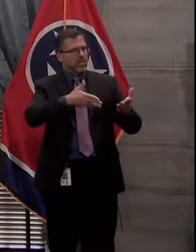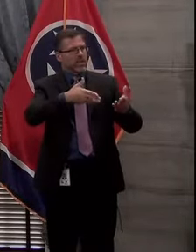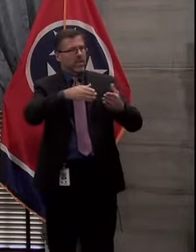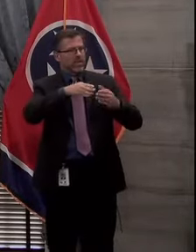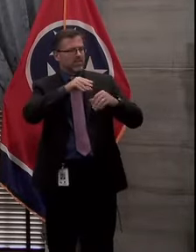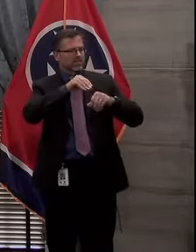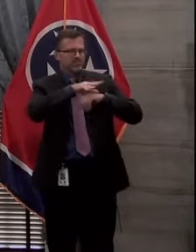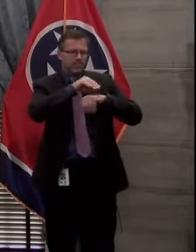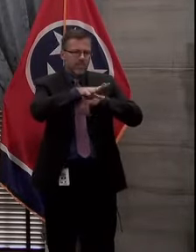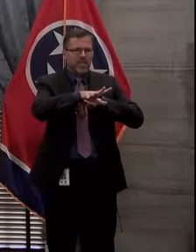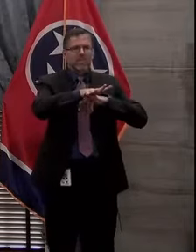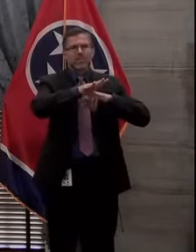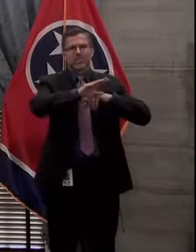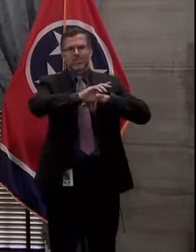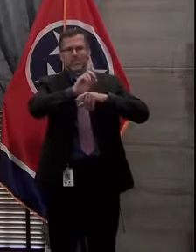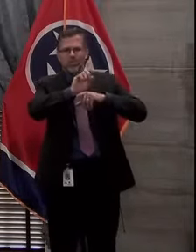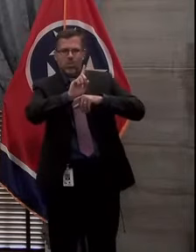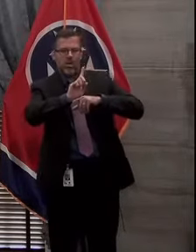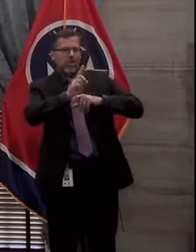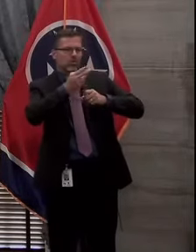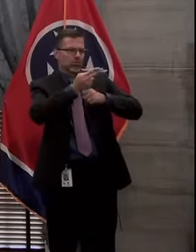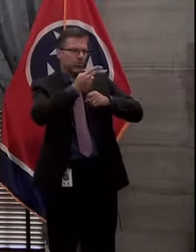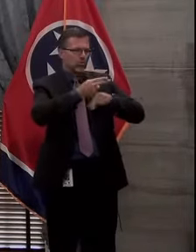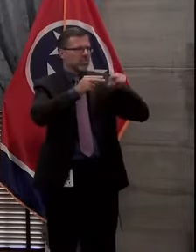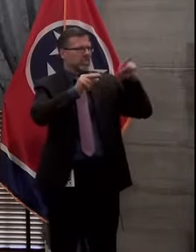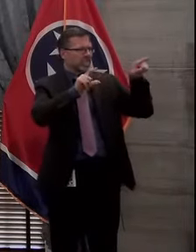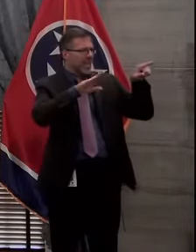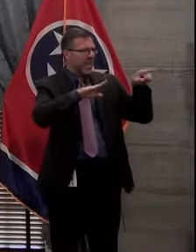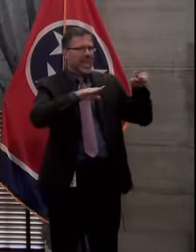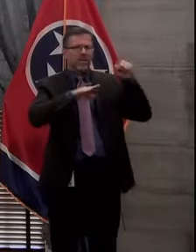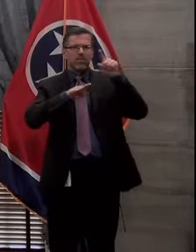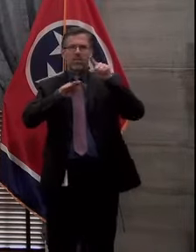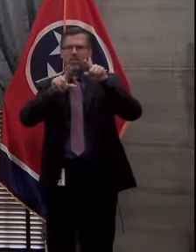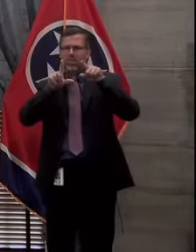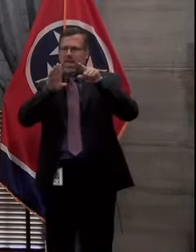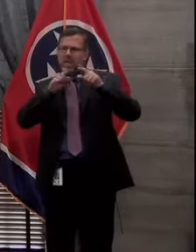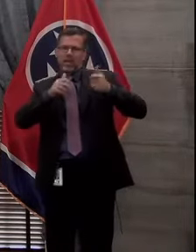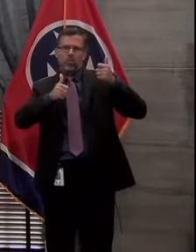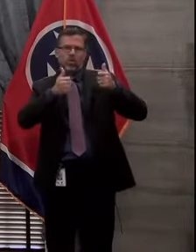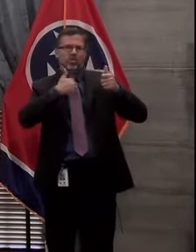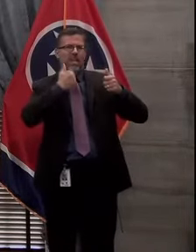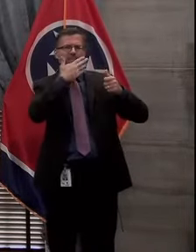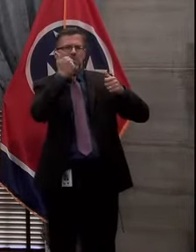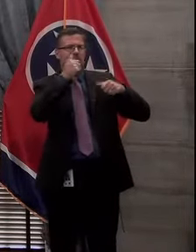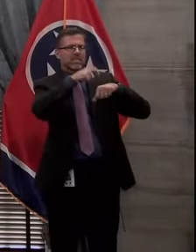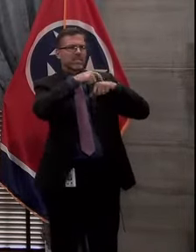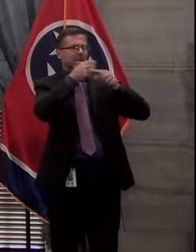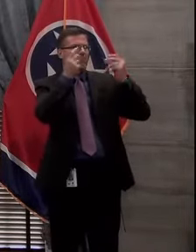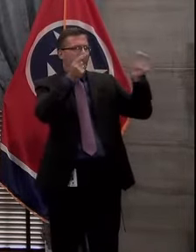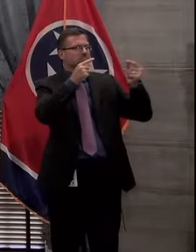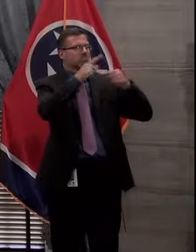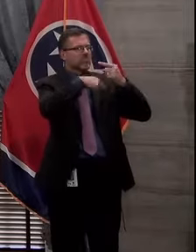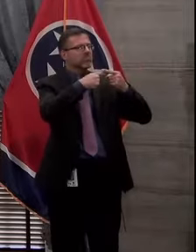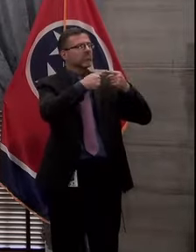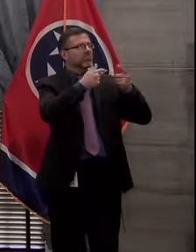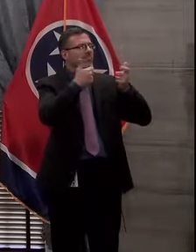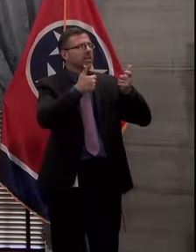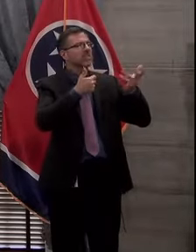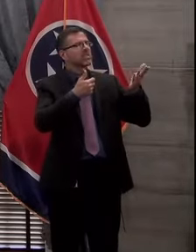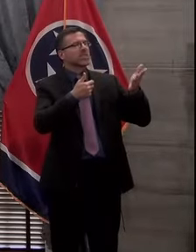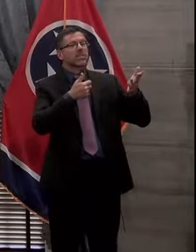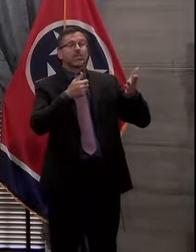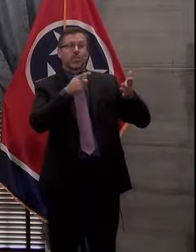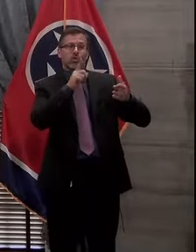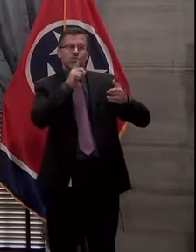on where to direct, whether to use this lab or that lab. So it's been helpful. While there's a widespread national